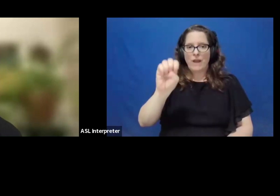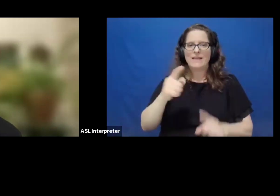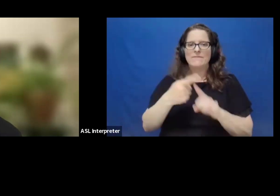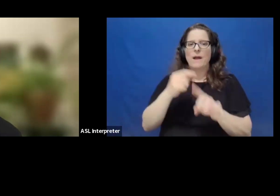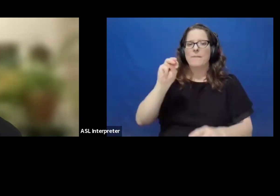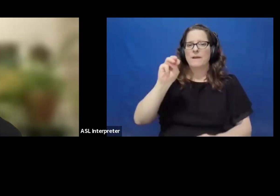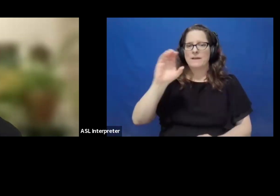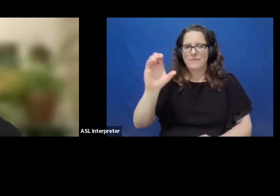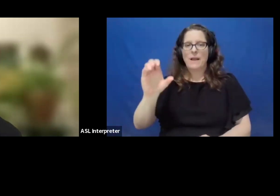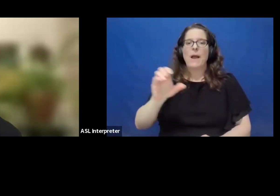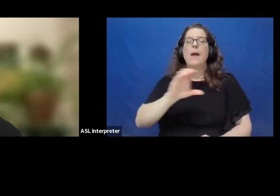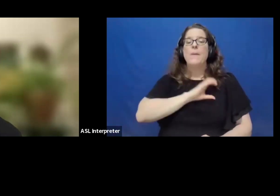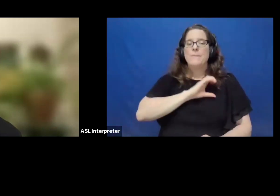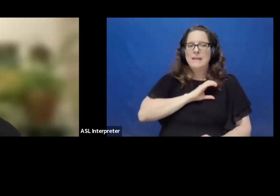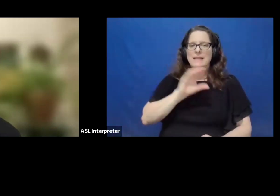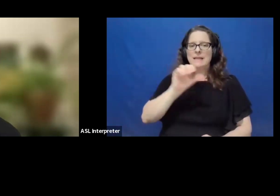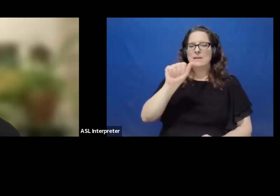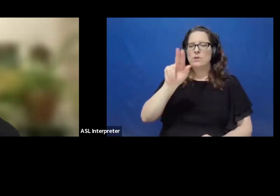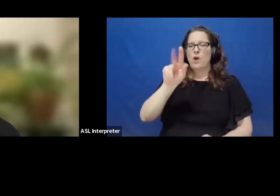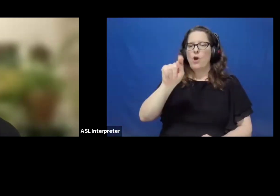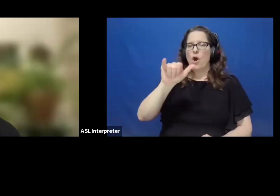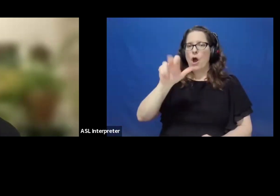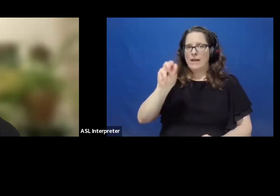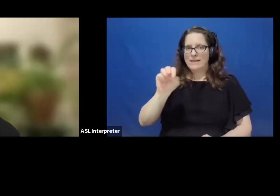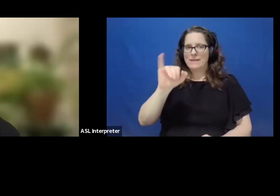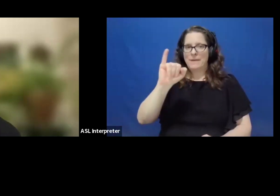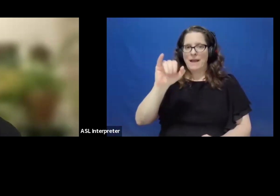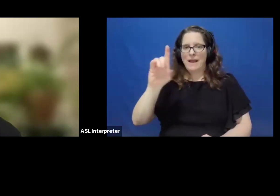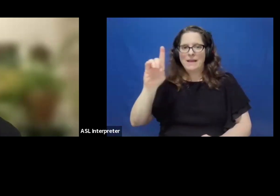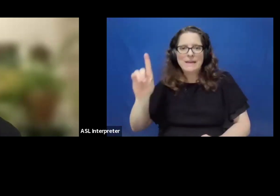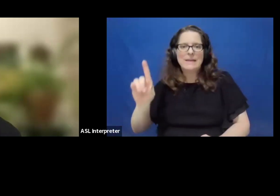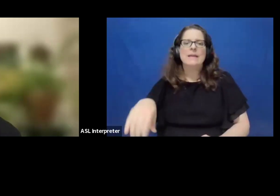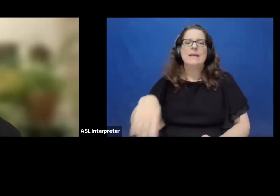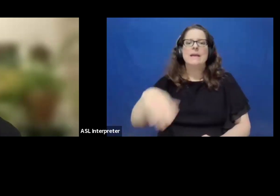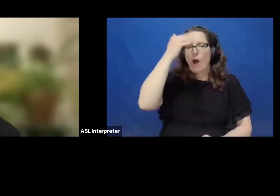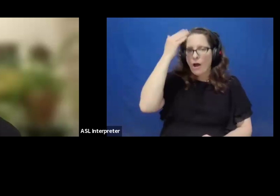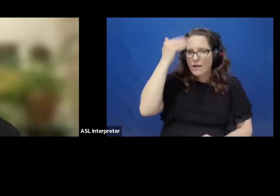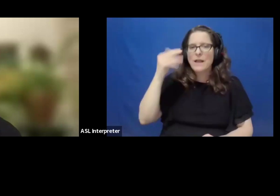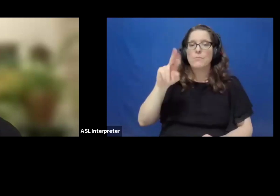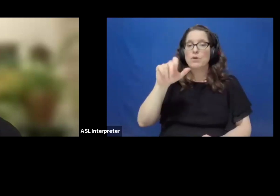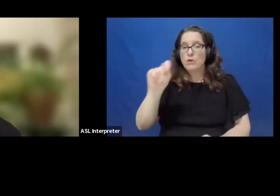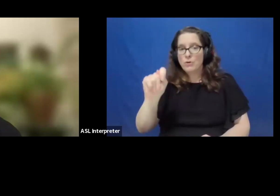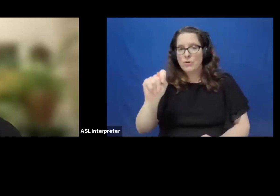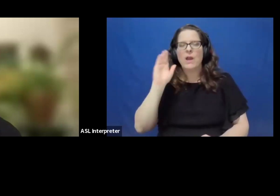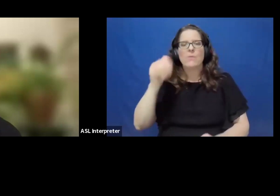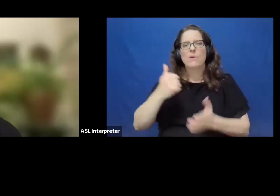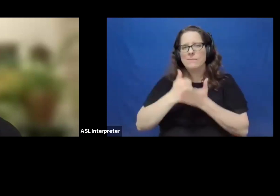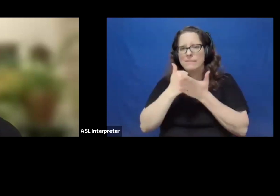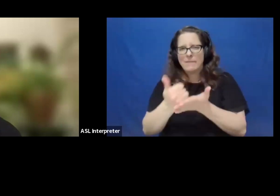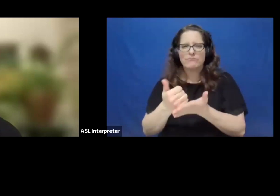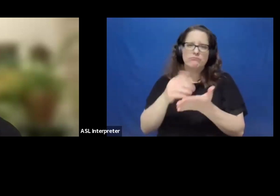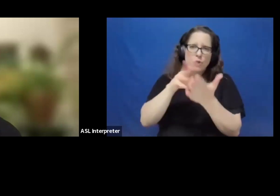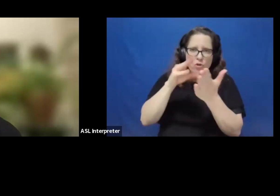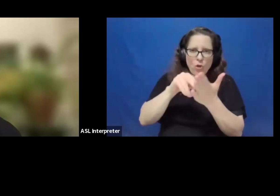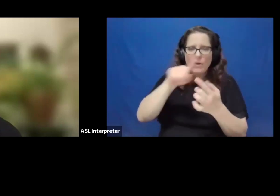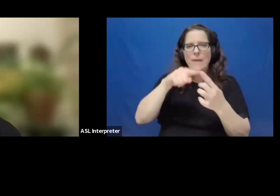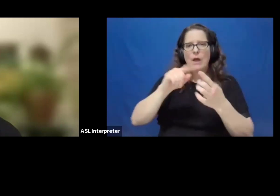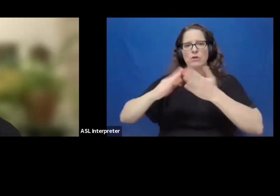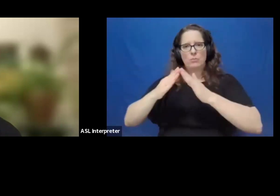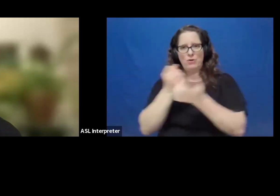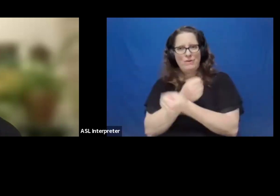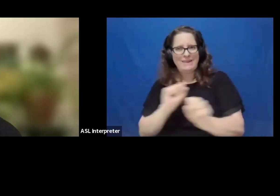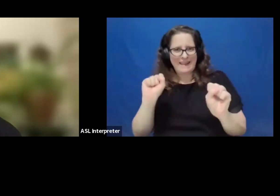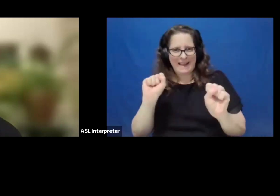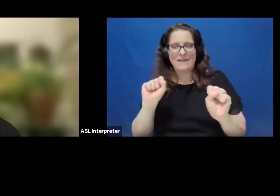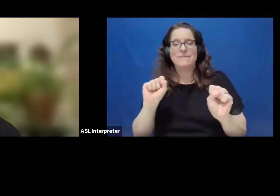community safety such as wandering prevention, MCPD outreach initiatives, and other safety preventions. Thank